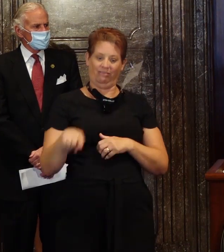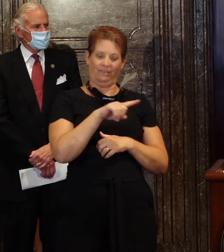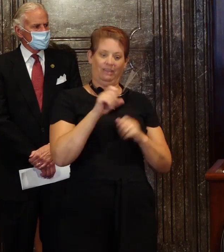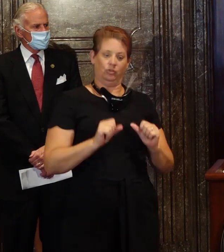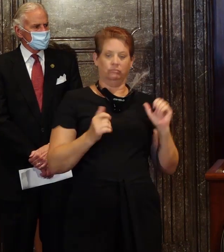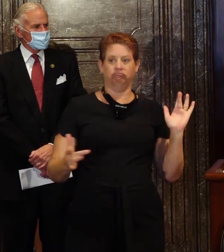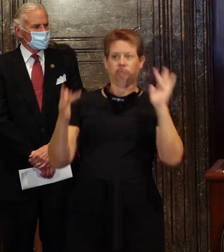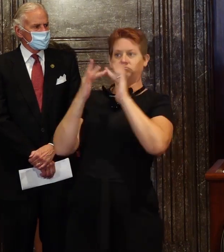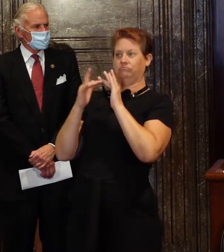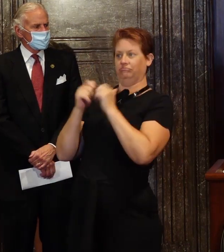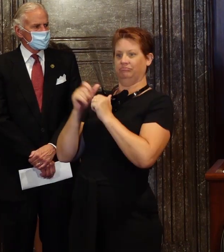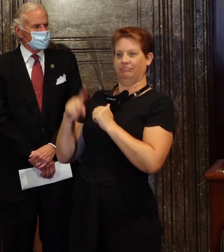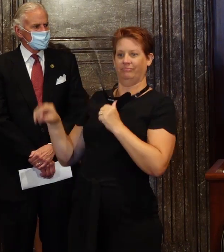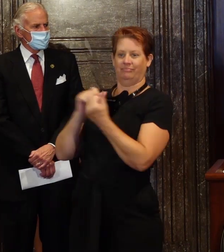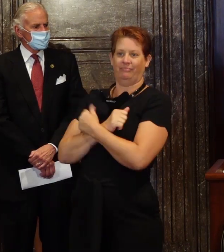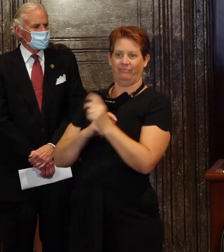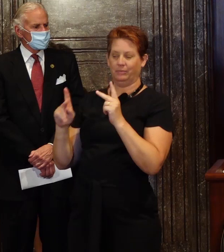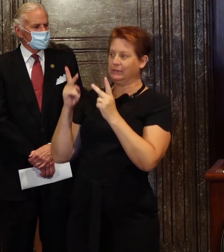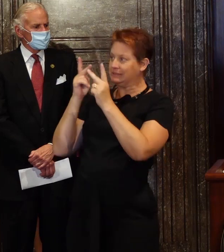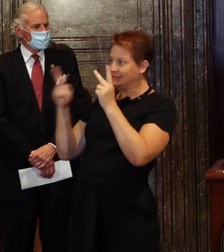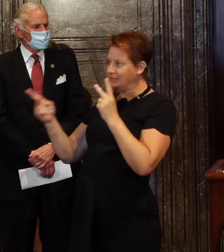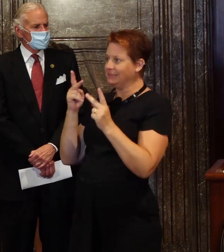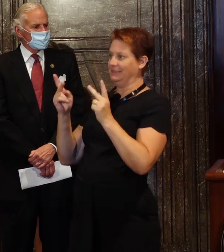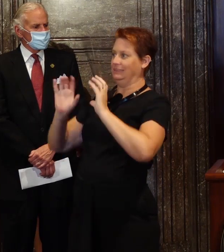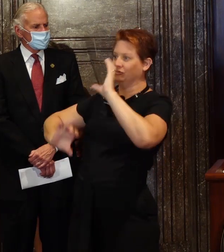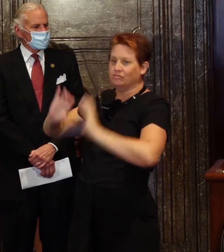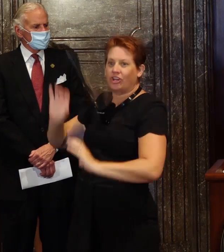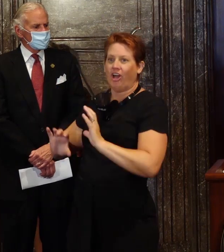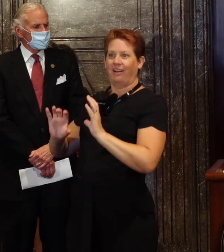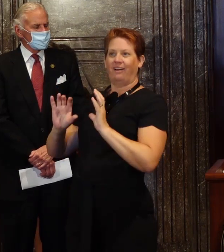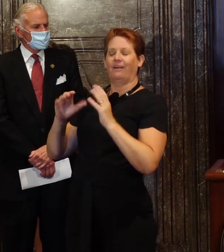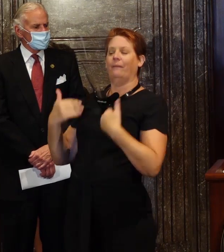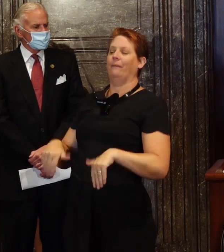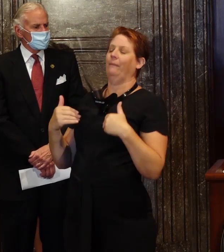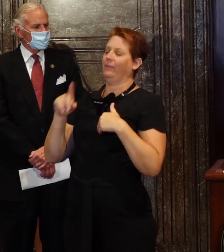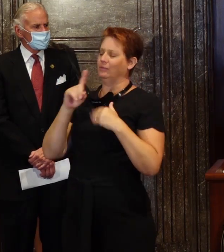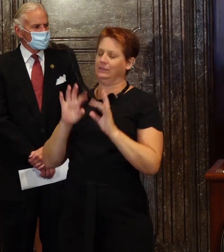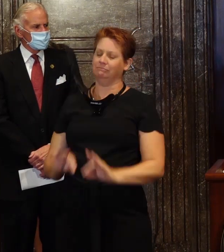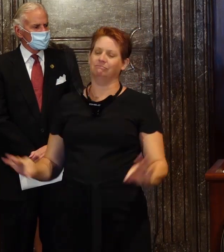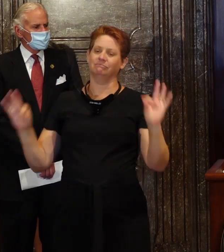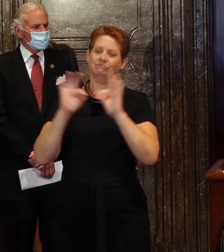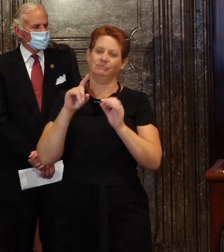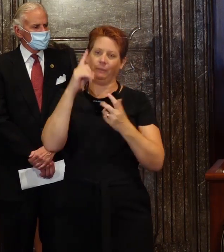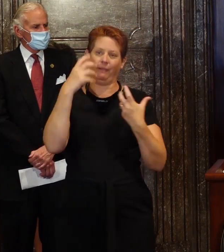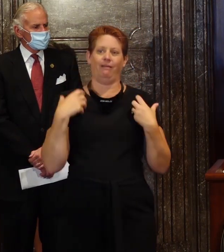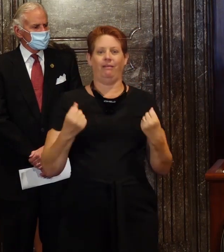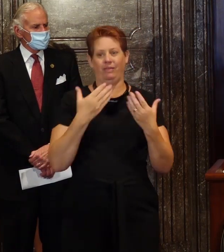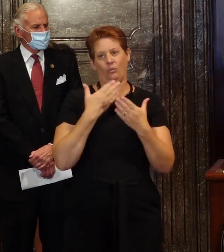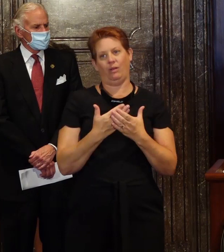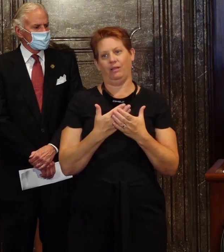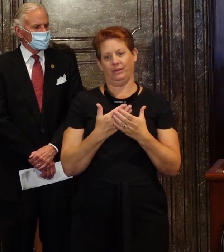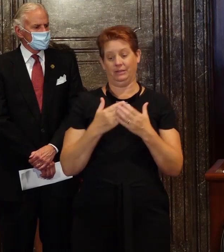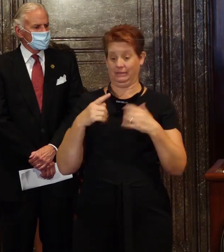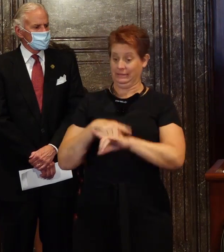ones remotely, helping to maintain those connections with loved ones that are so critical to mental health and well-being, while also